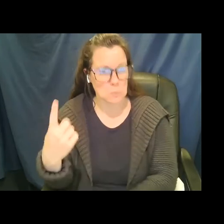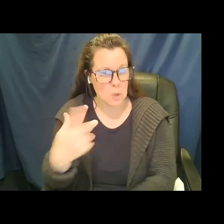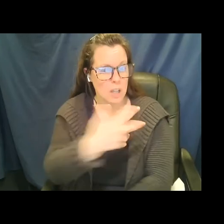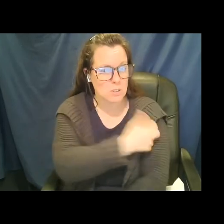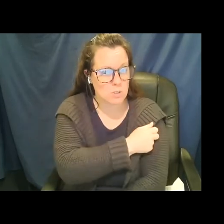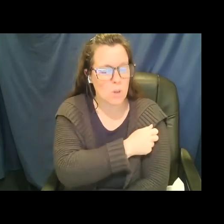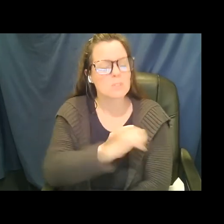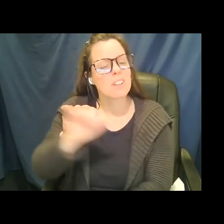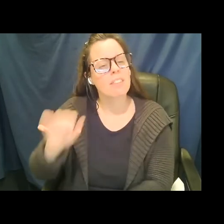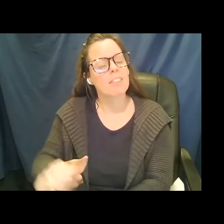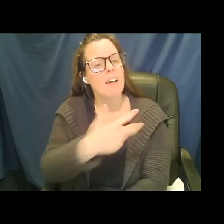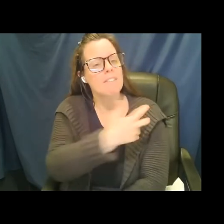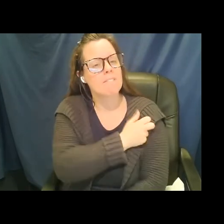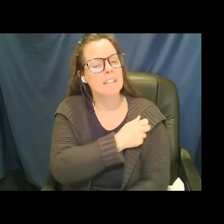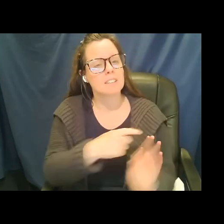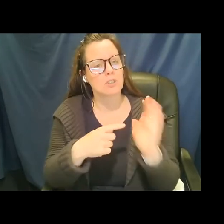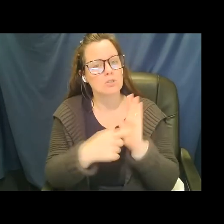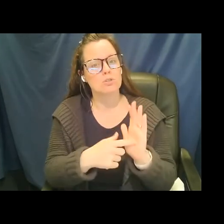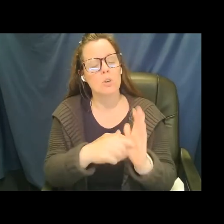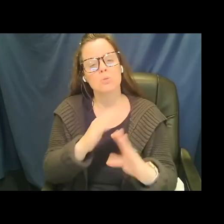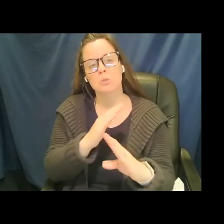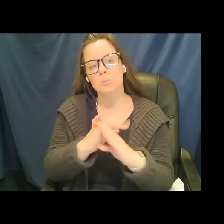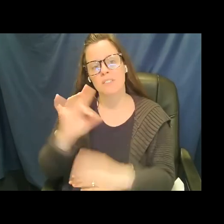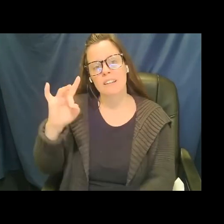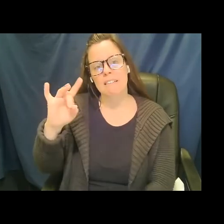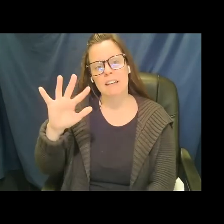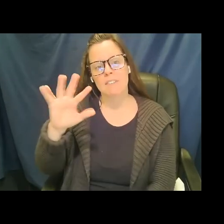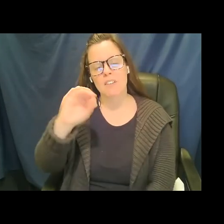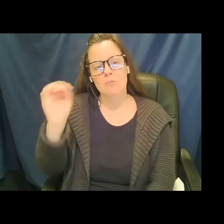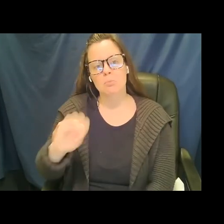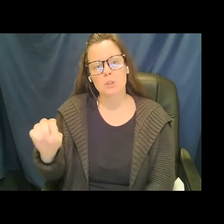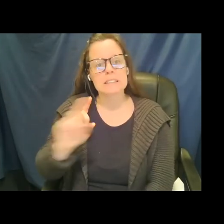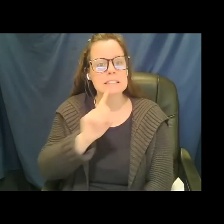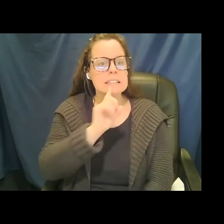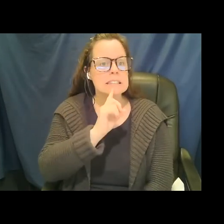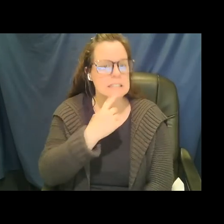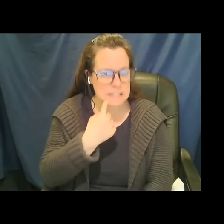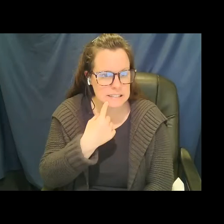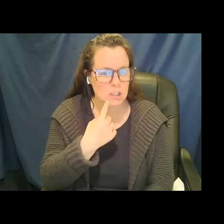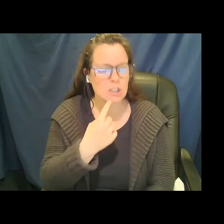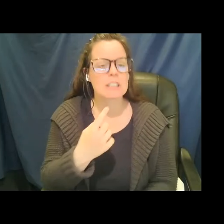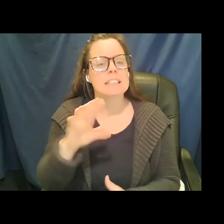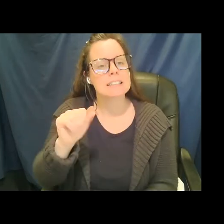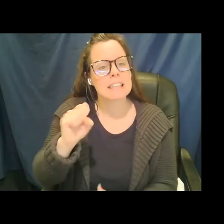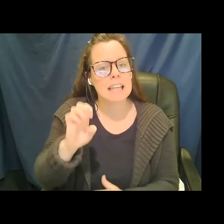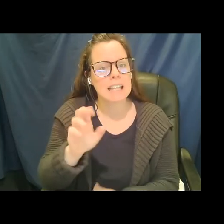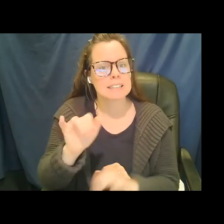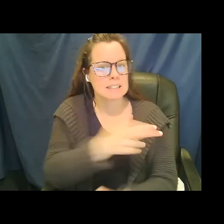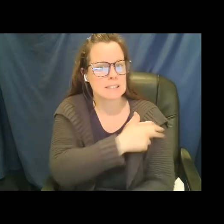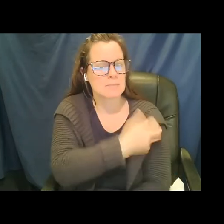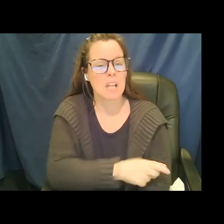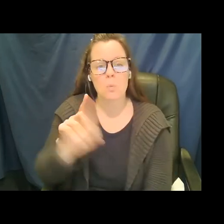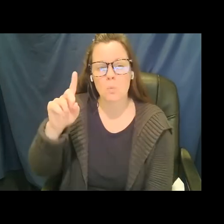has been shown to prevent 85% of serious cases and hospitalizations and